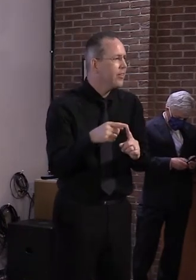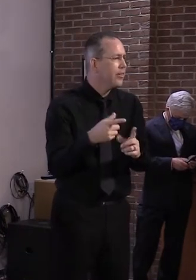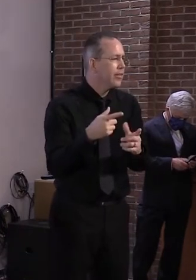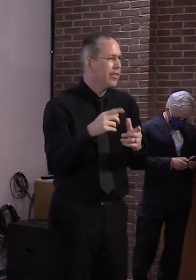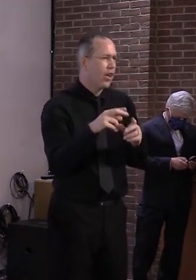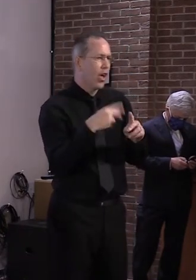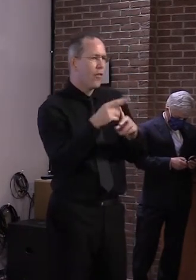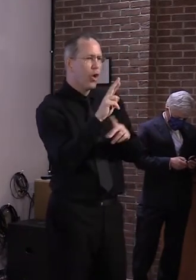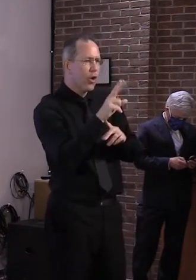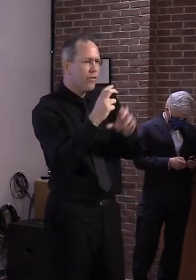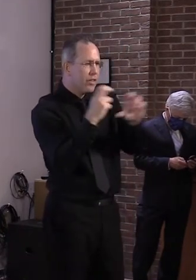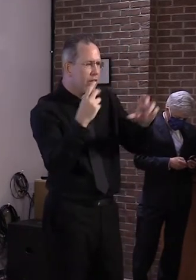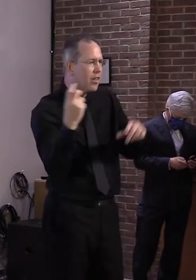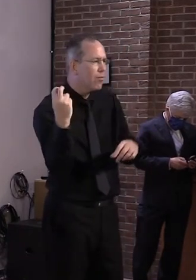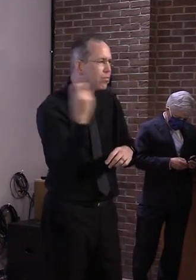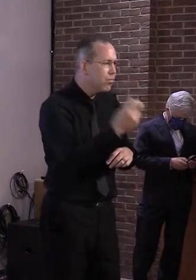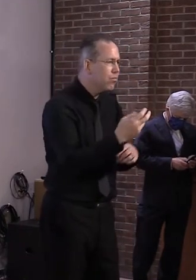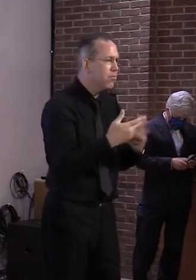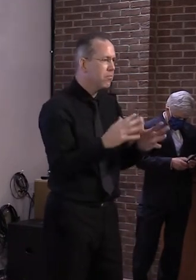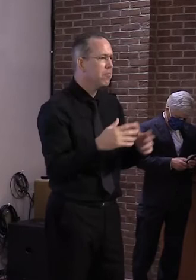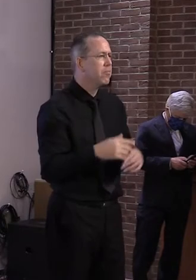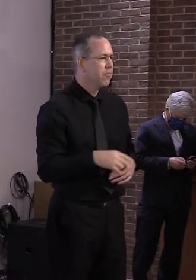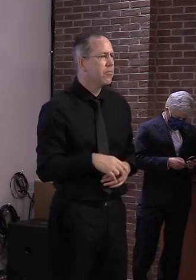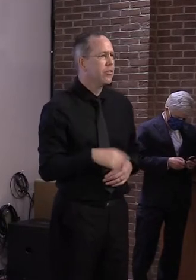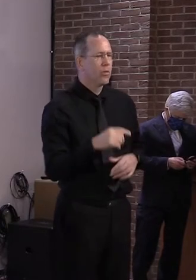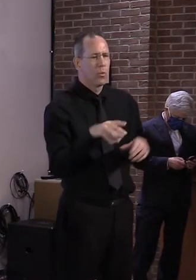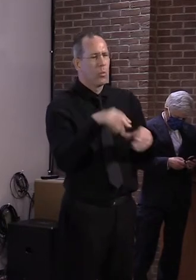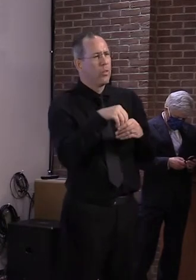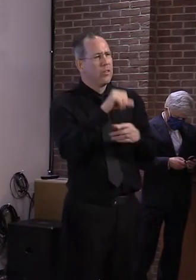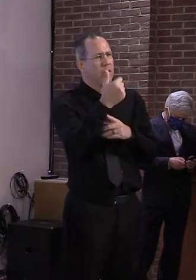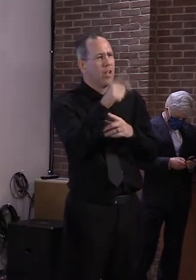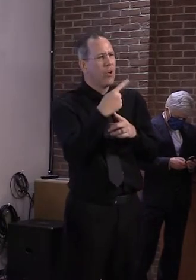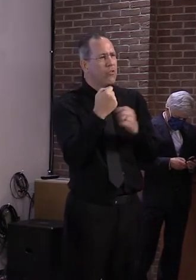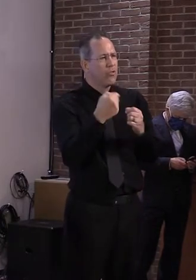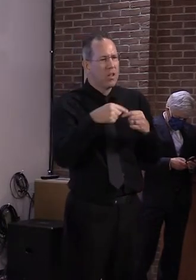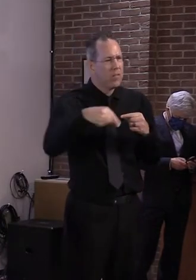But staying in this region would be the best approach right now.